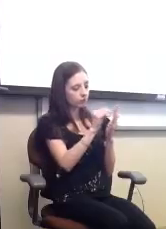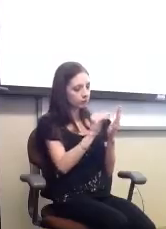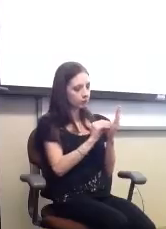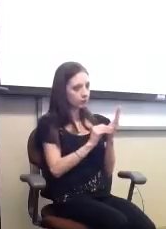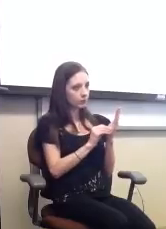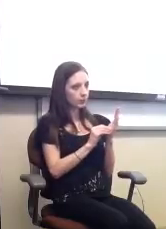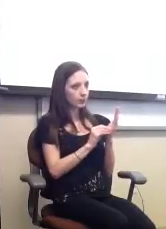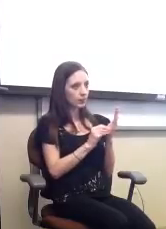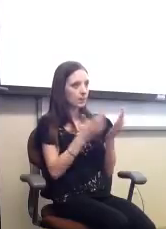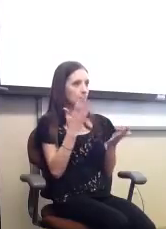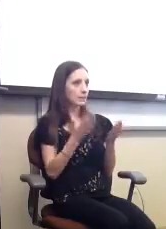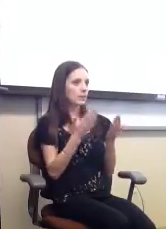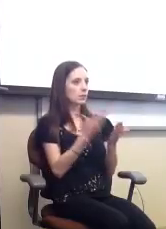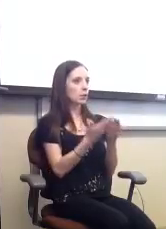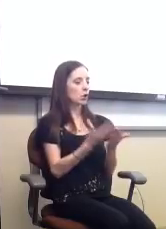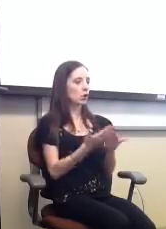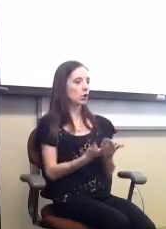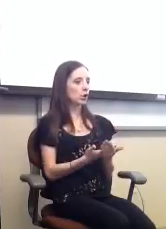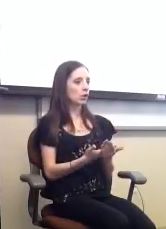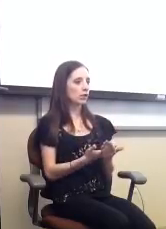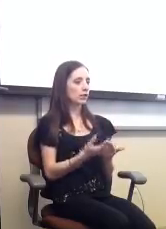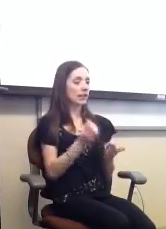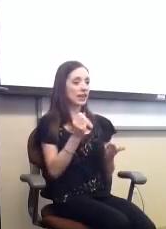having problems with putting a name down, have them put down an initial.